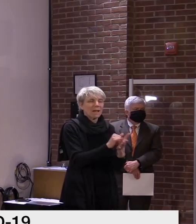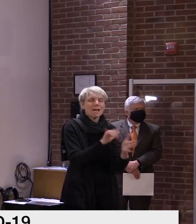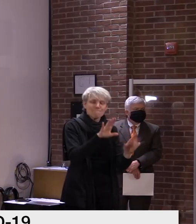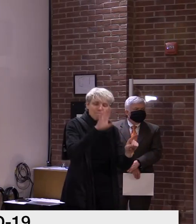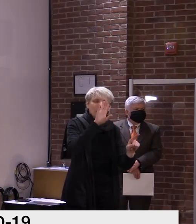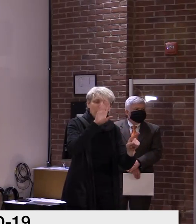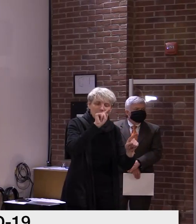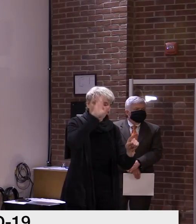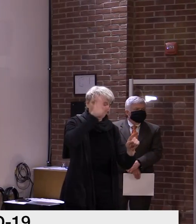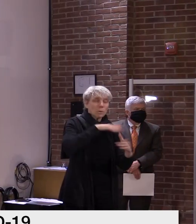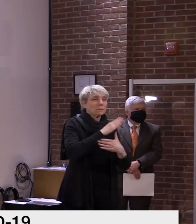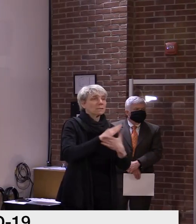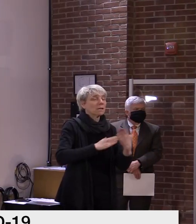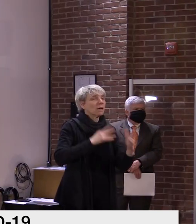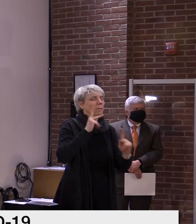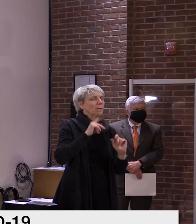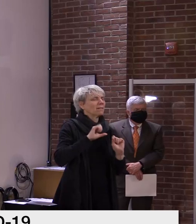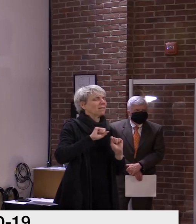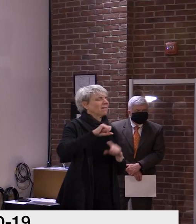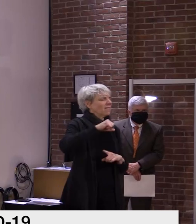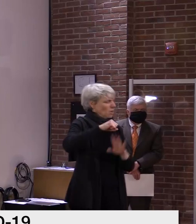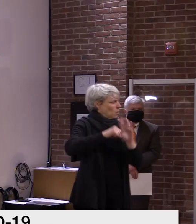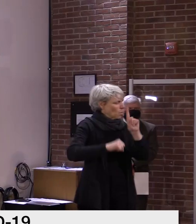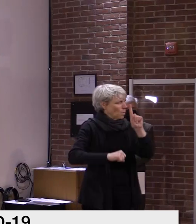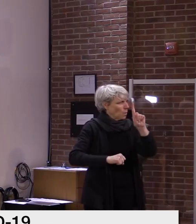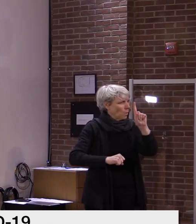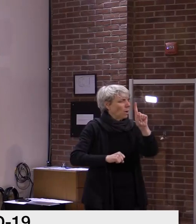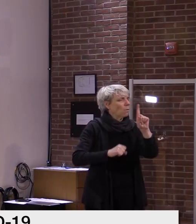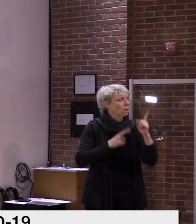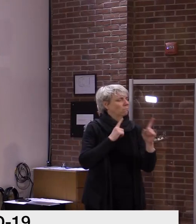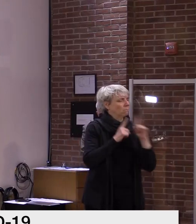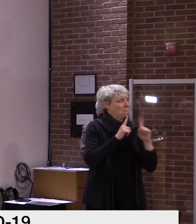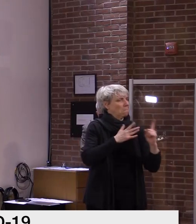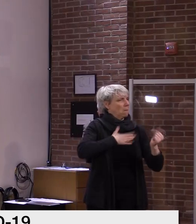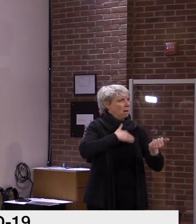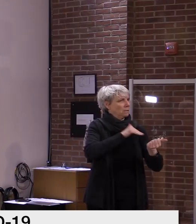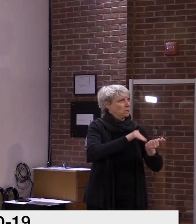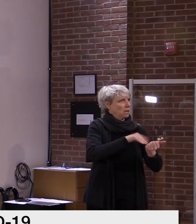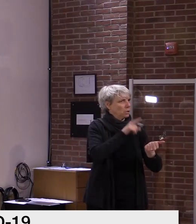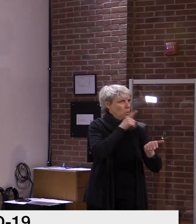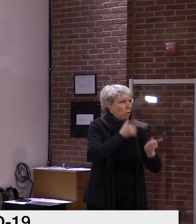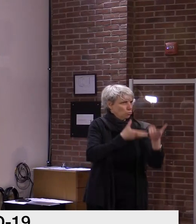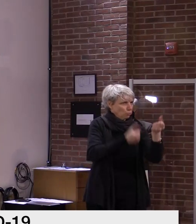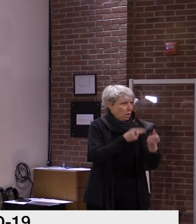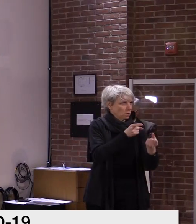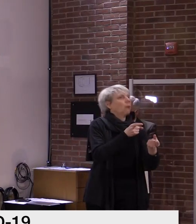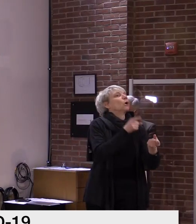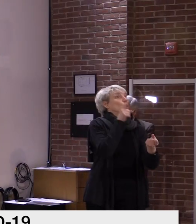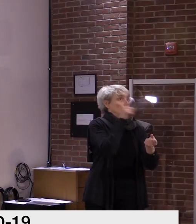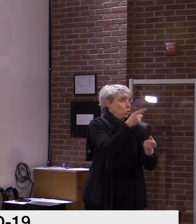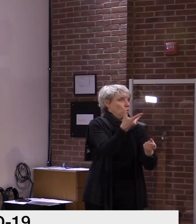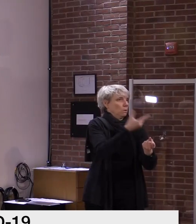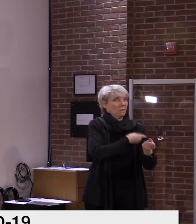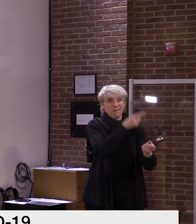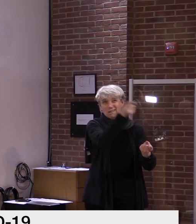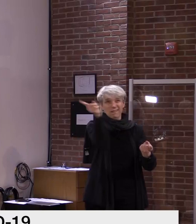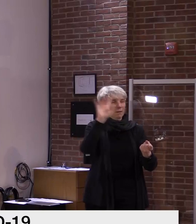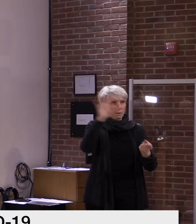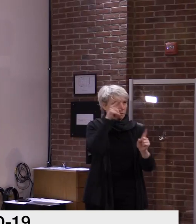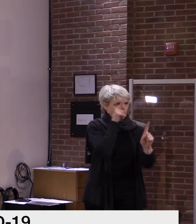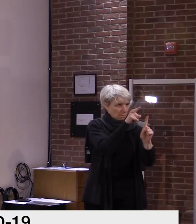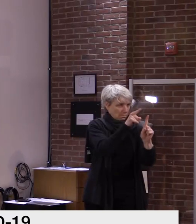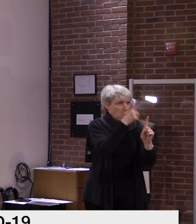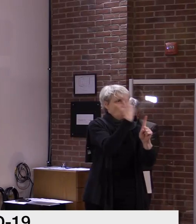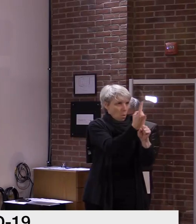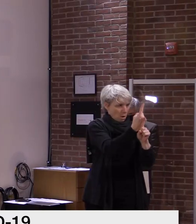have that interaction with their own physician, and they want to really use that office setting